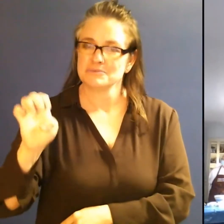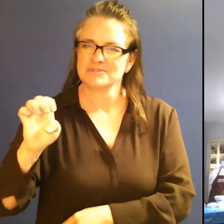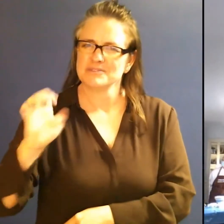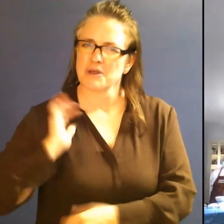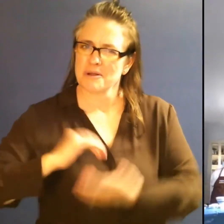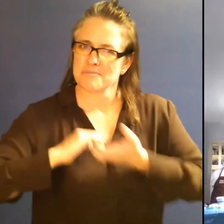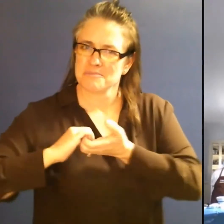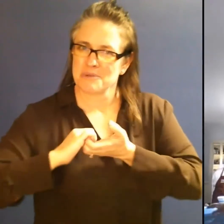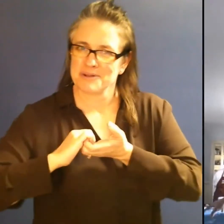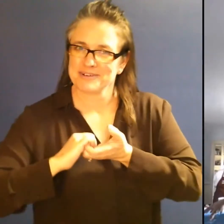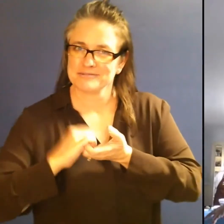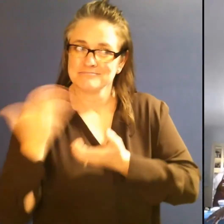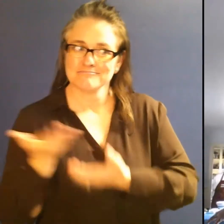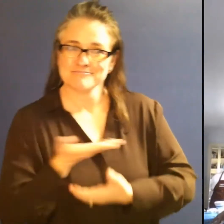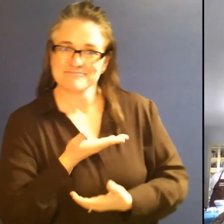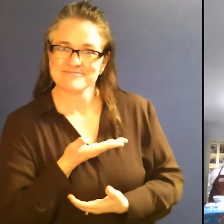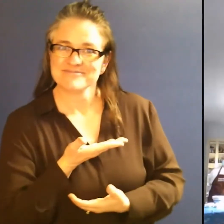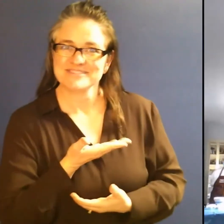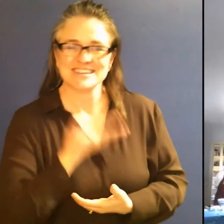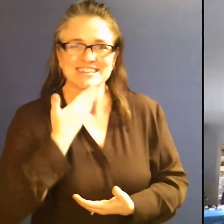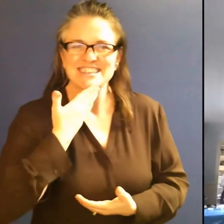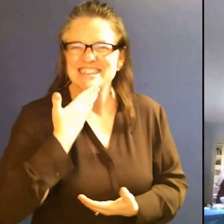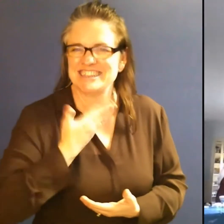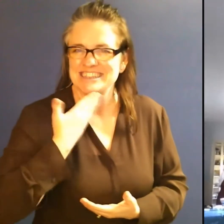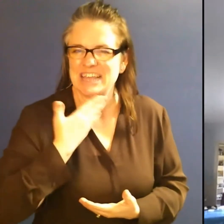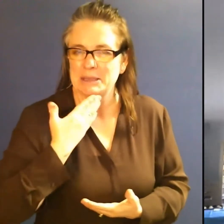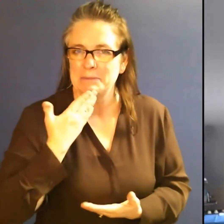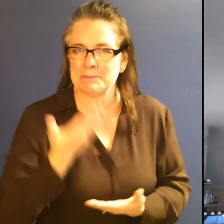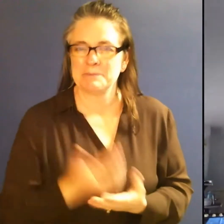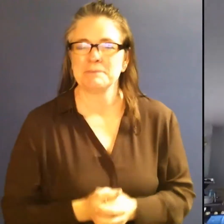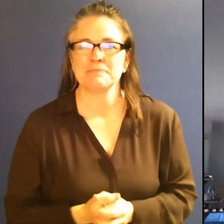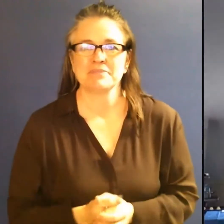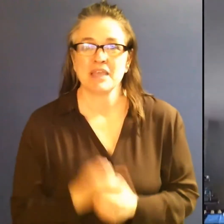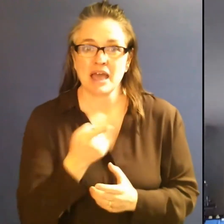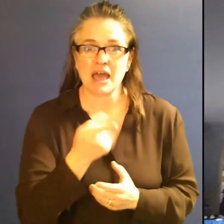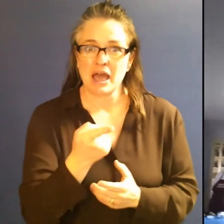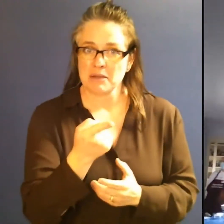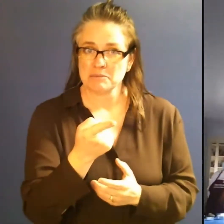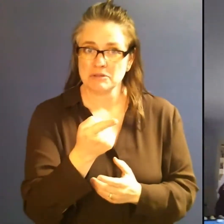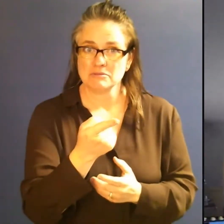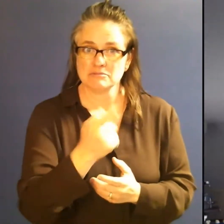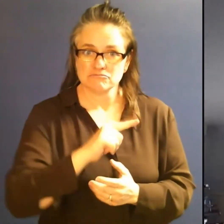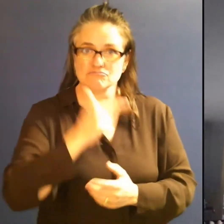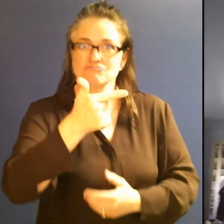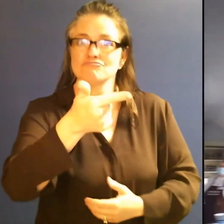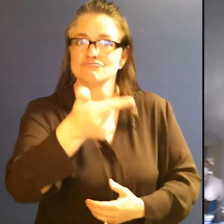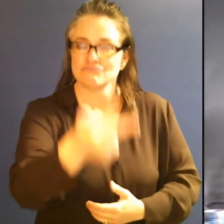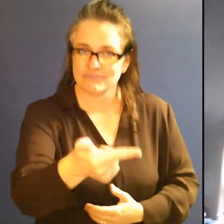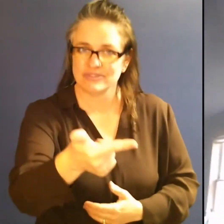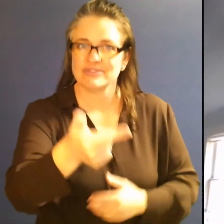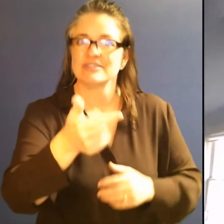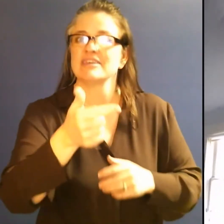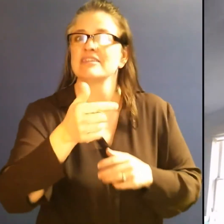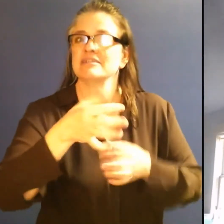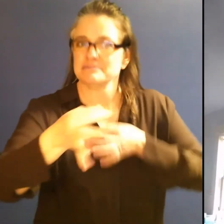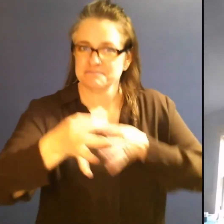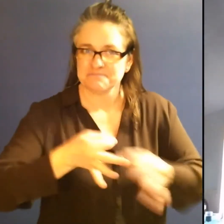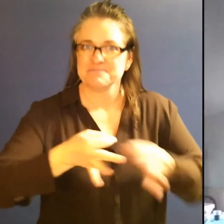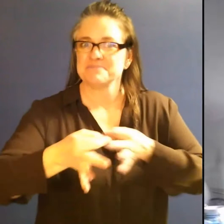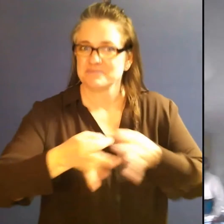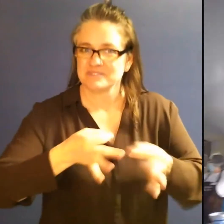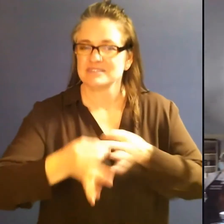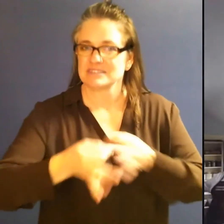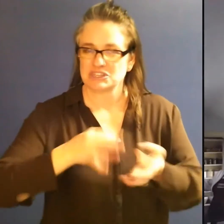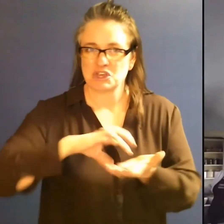evident right here. So I'll talk a little bit about that maybe at the end. But I'm going to let them share with you about cooking in the Chellberg